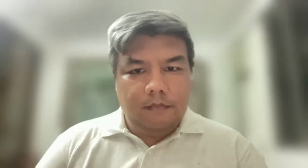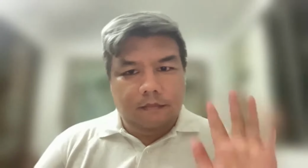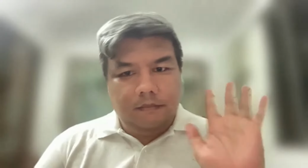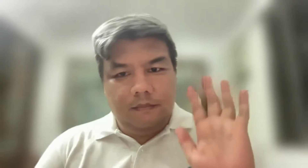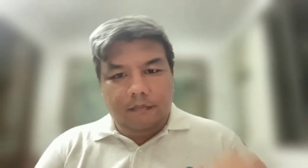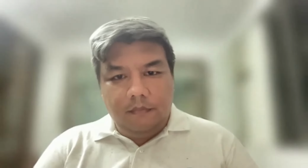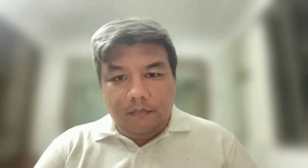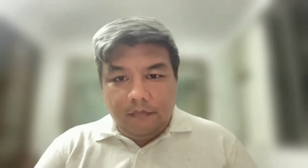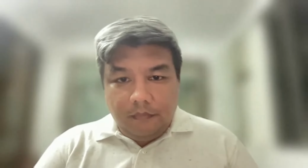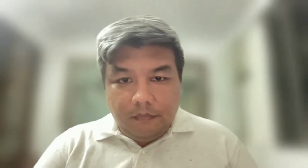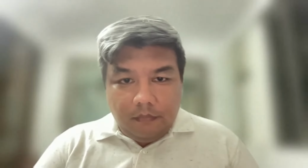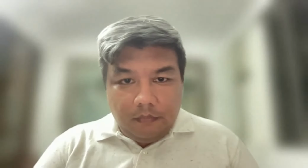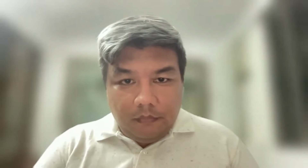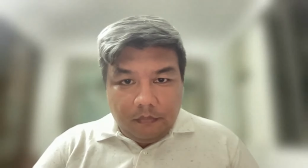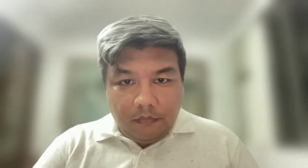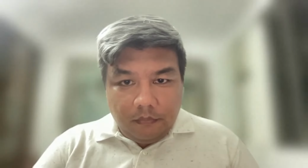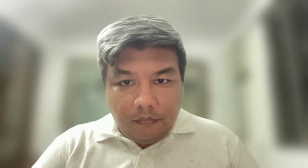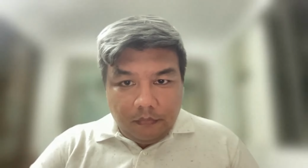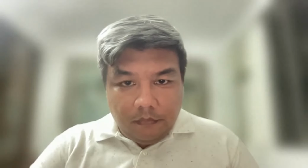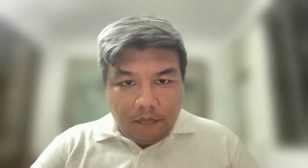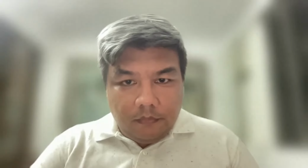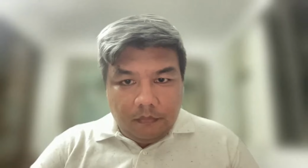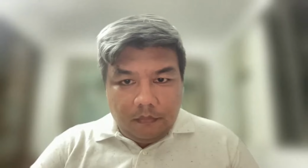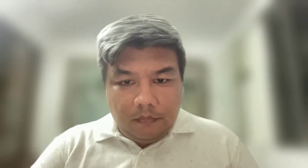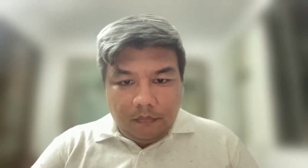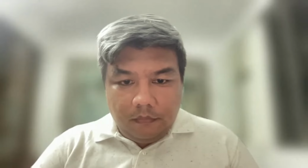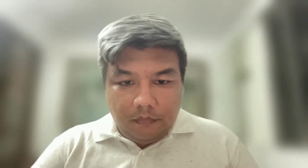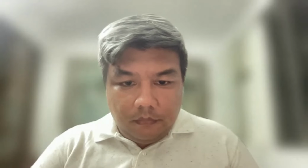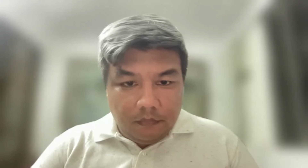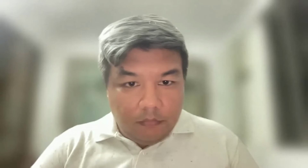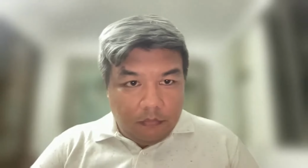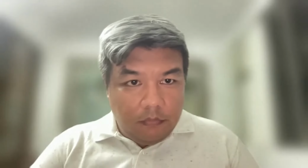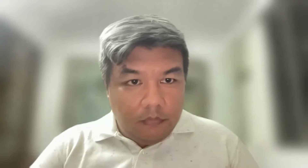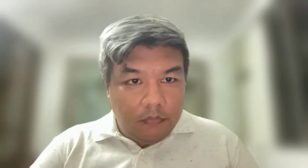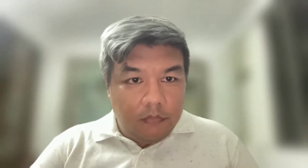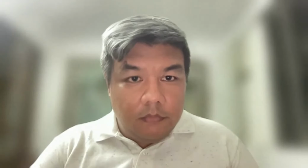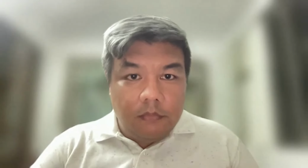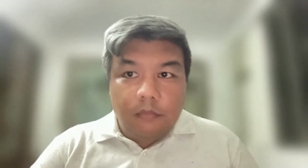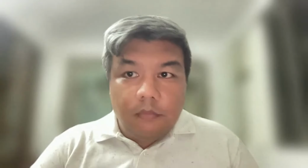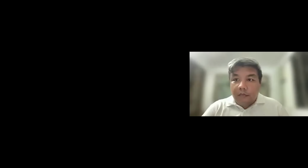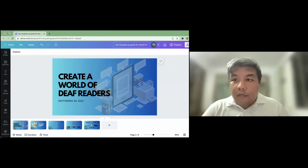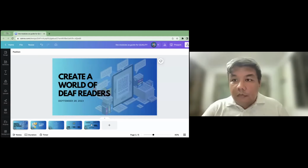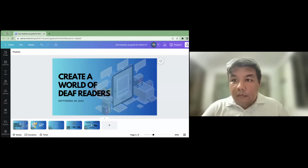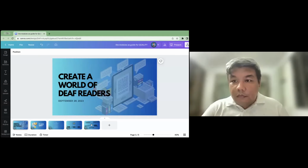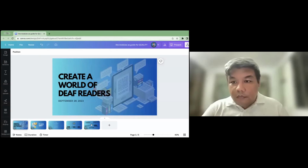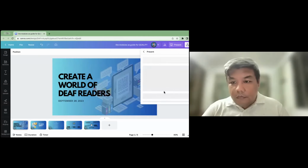Michael's from the Philippines, and I'm going to turn it over to him at this point. Thank you.